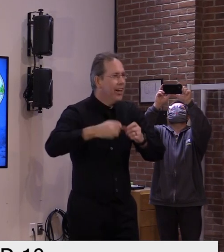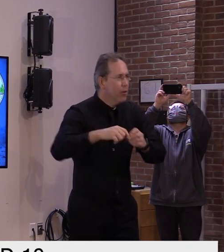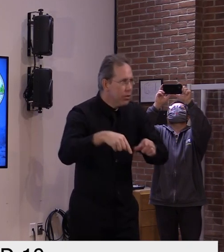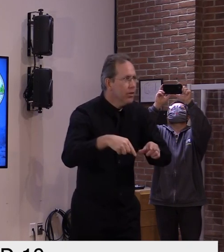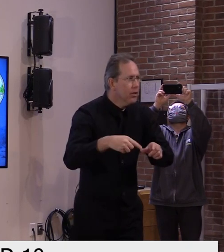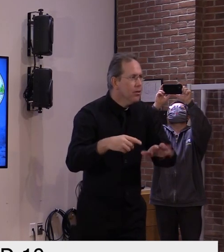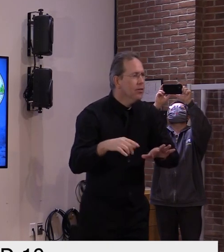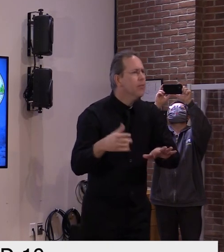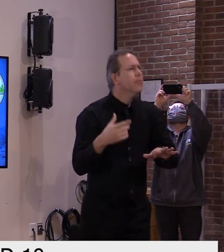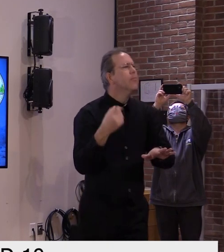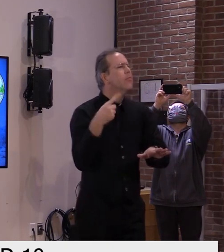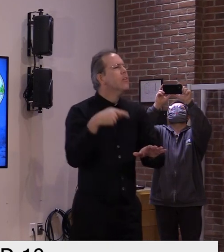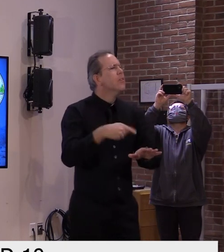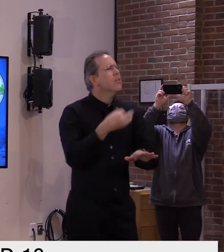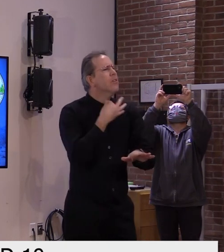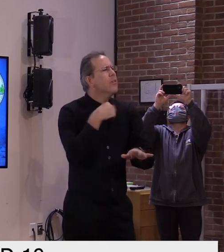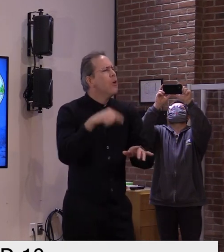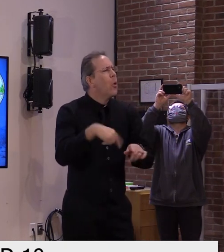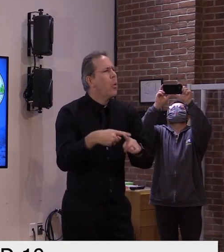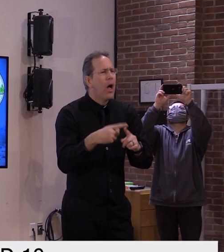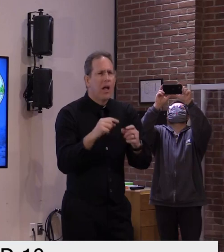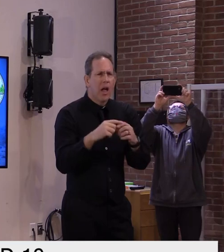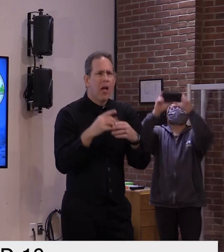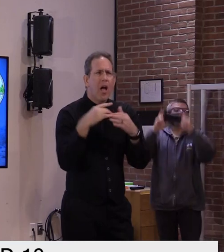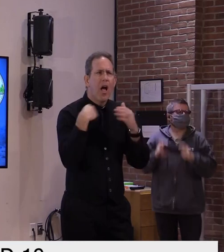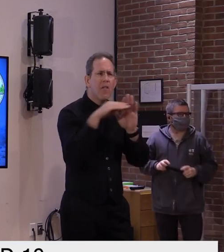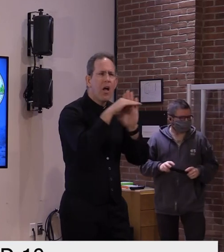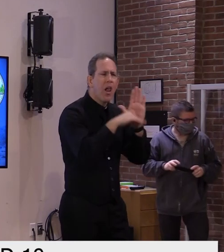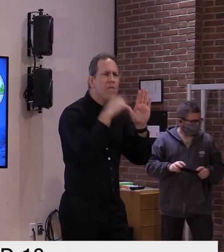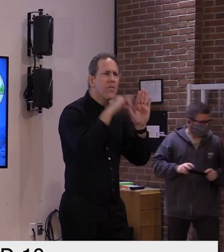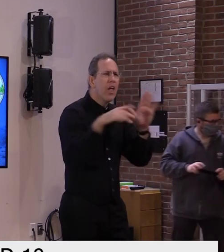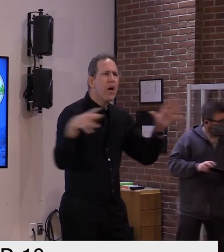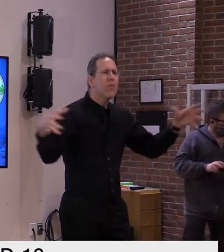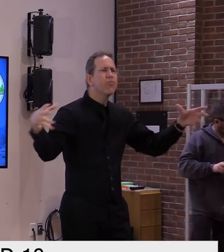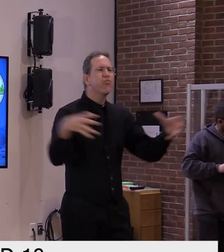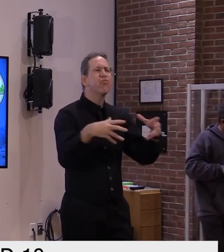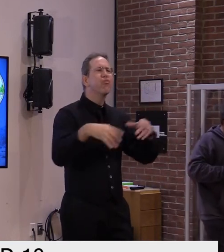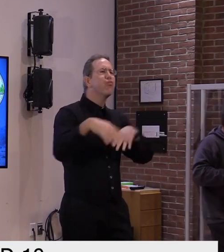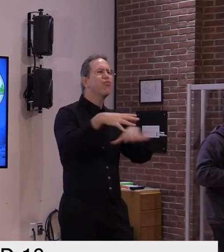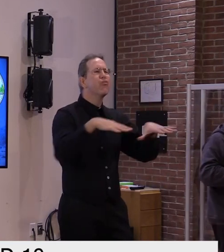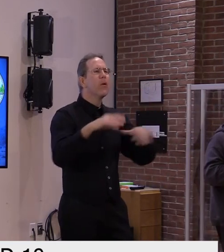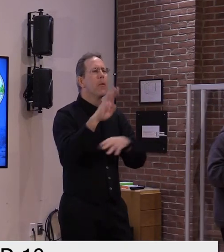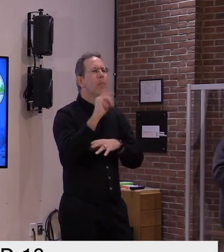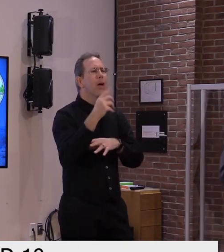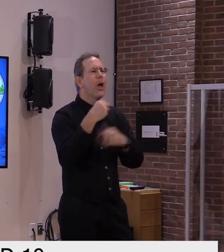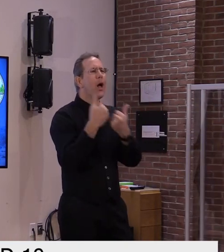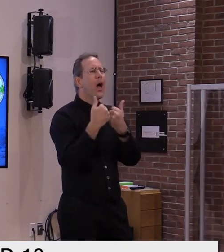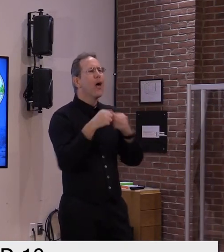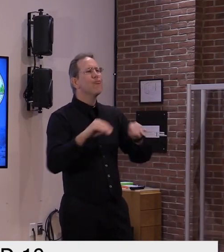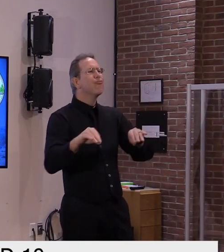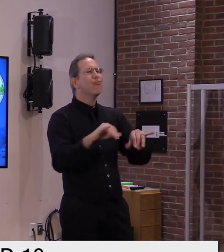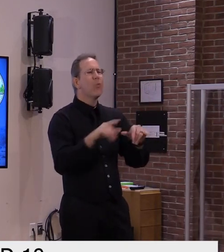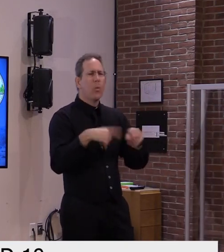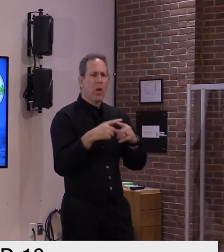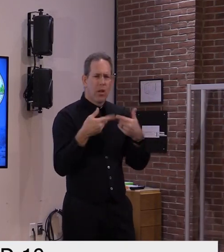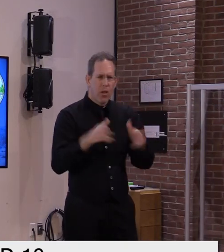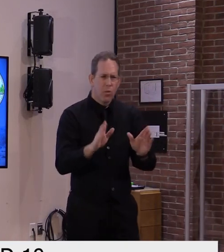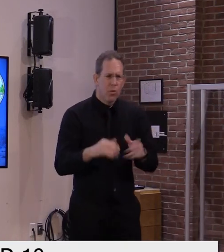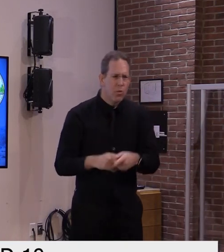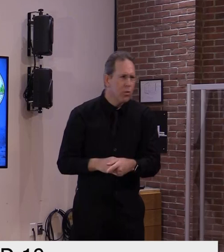Those are great questions. We have a variety of guidance on our website. I'd be happy to try to walk through this with